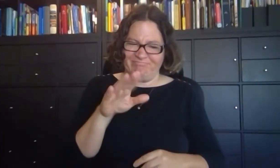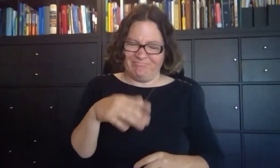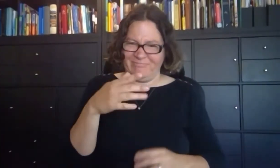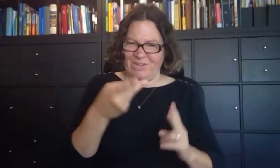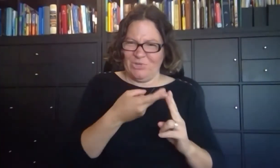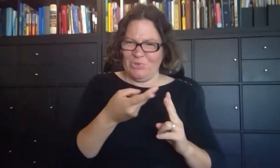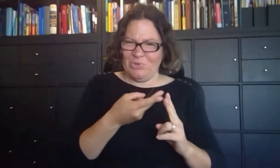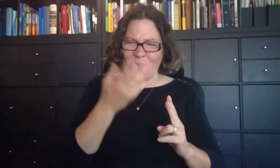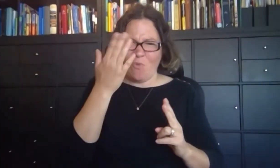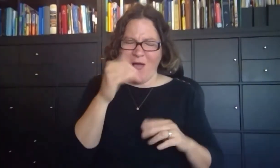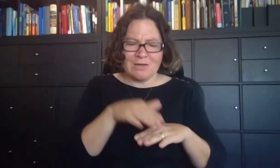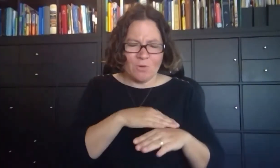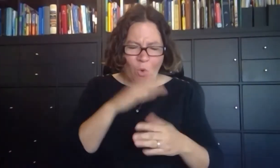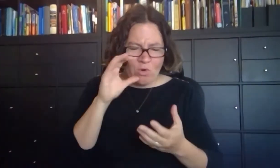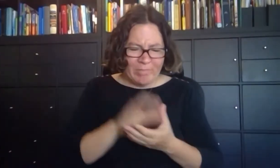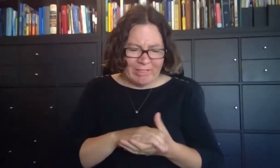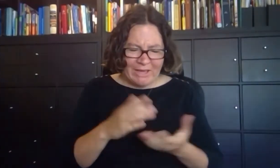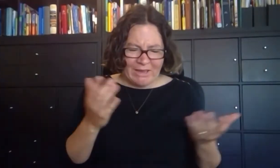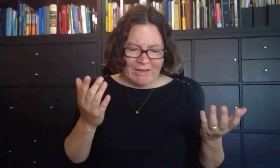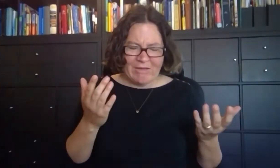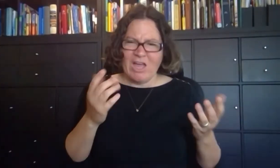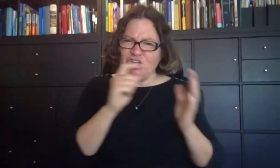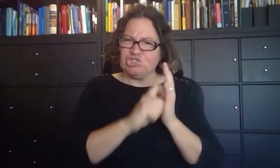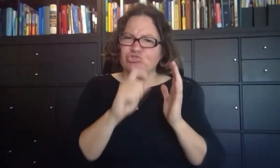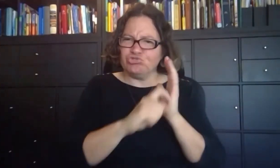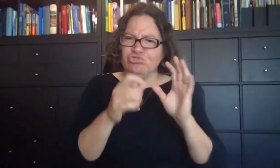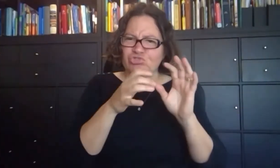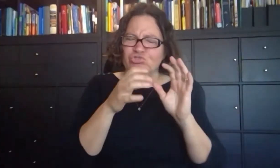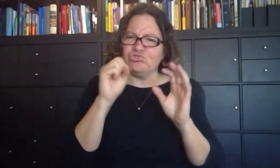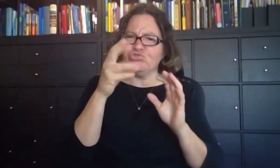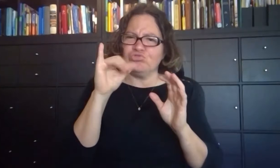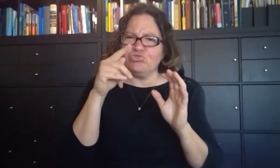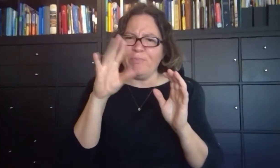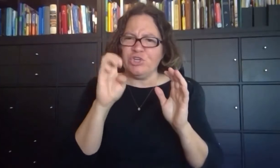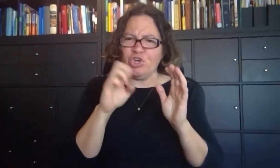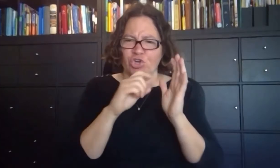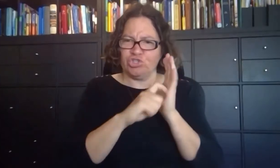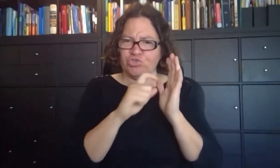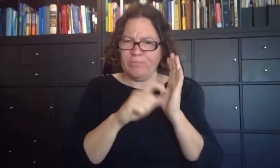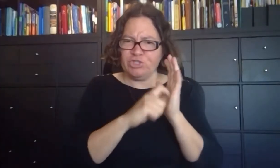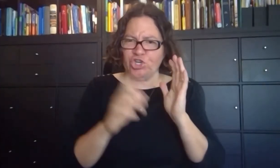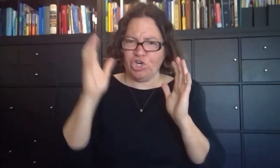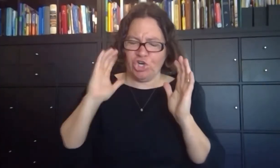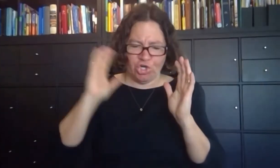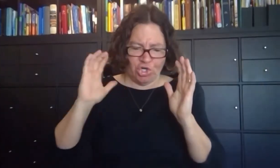Jesus responds, what are you, why are you so slow to believe?